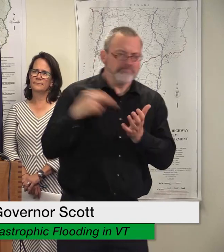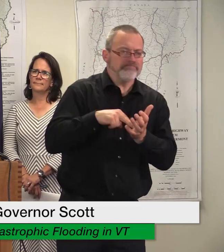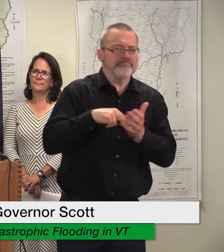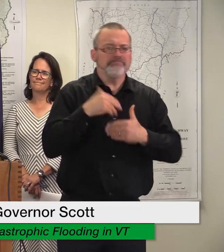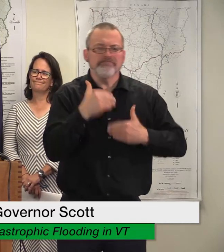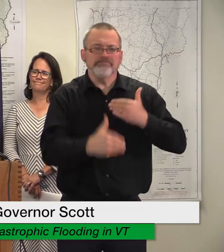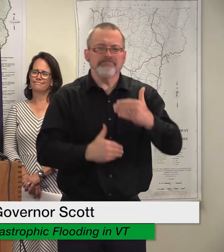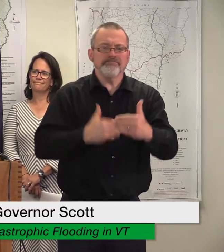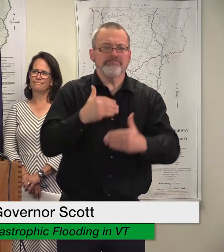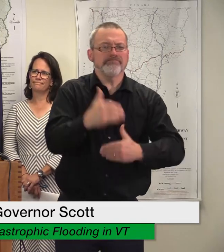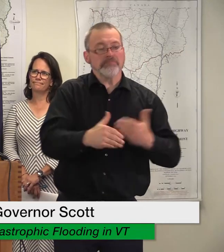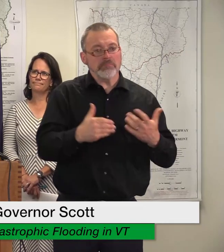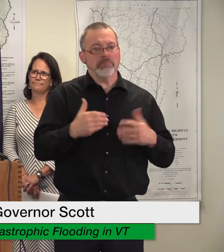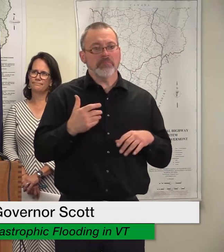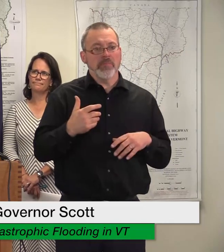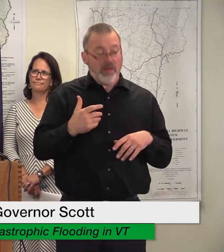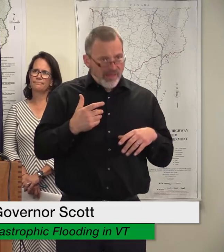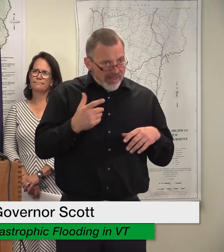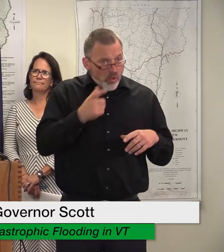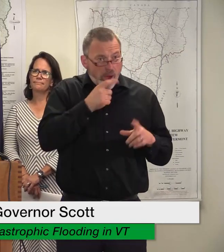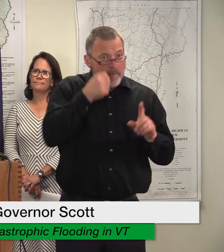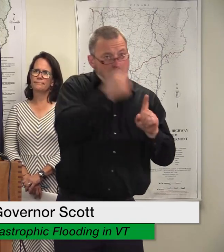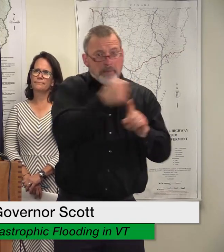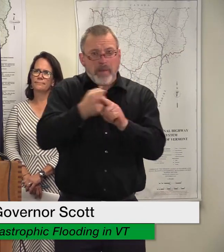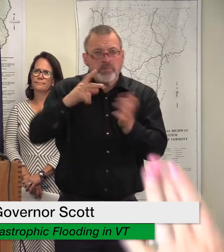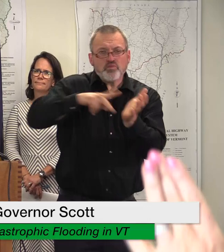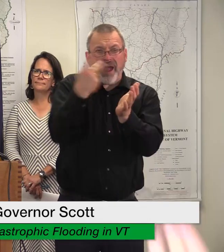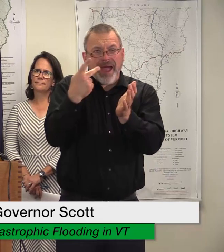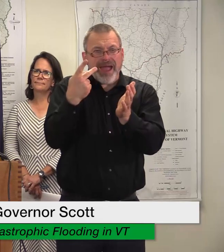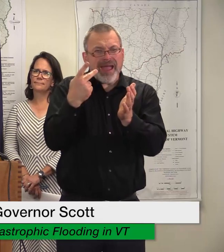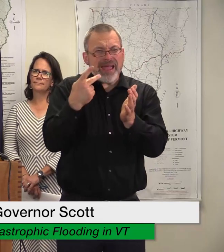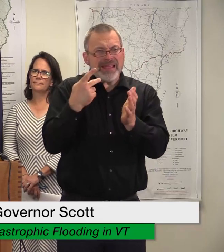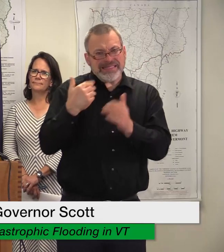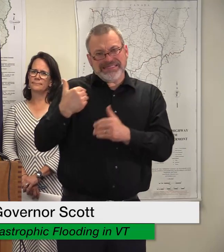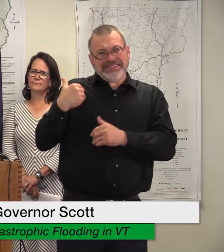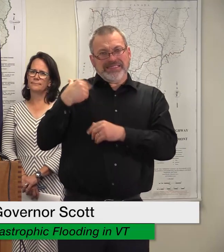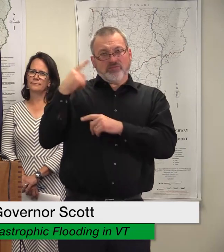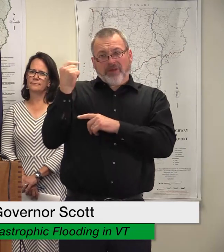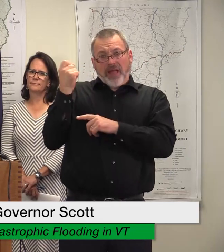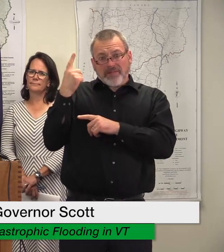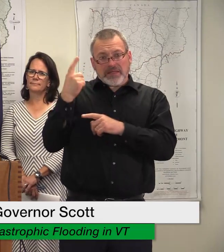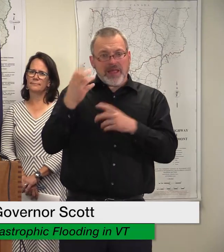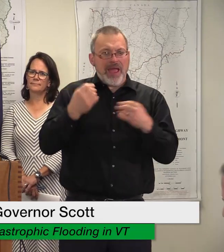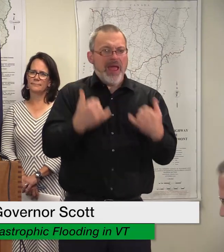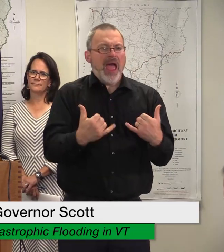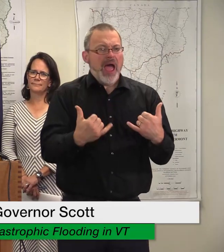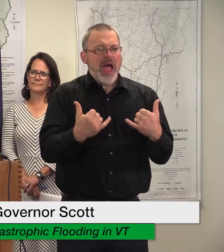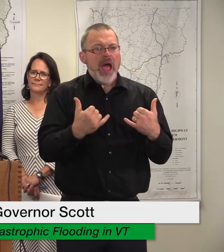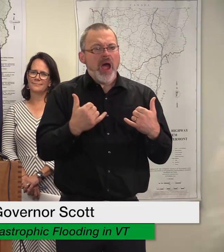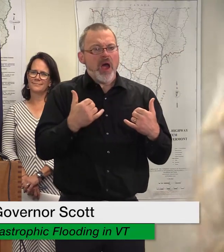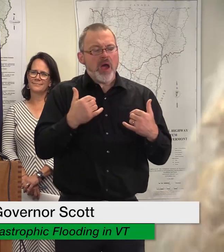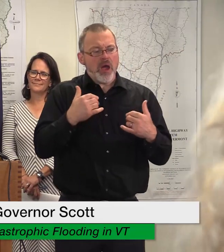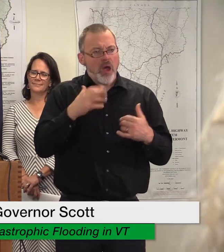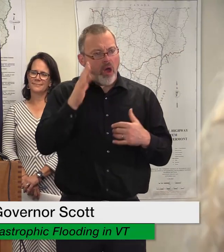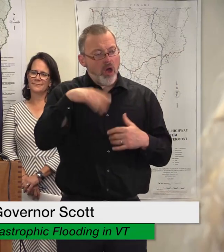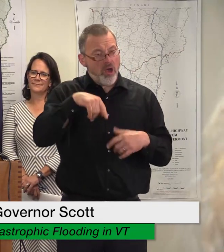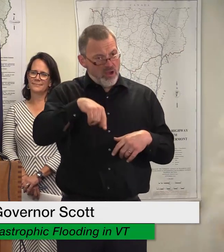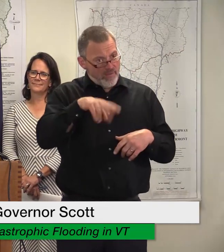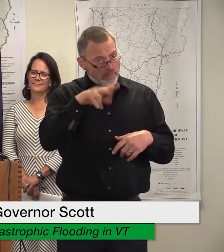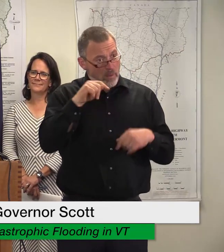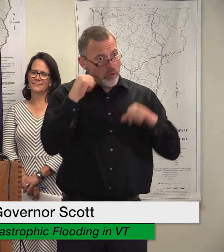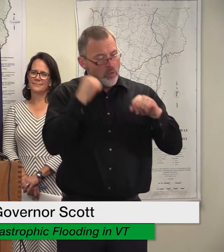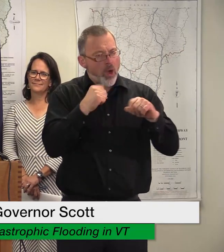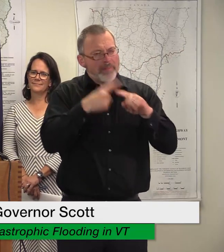never-ending rainstorms, it's clear we're more than just Vermont Strong. We're tough, too. So we